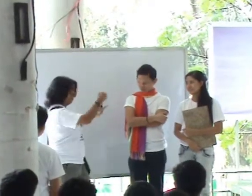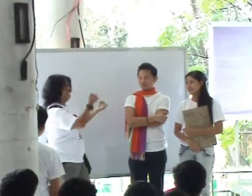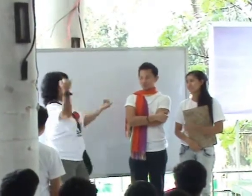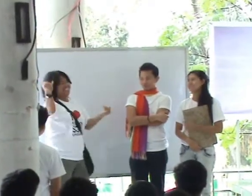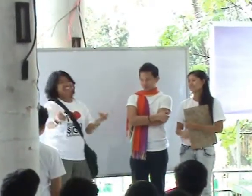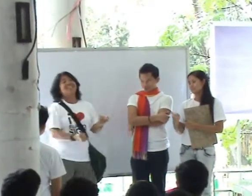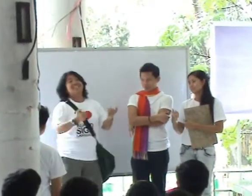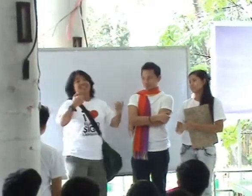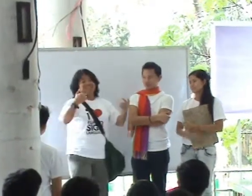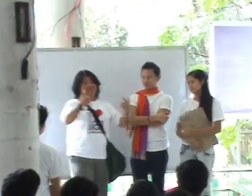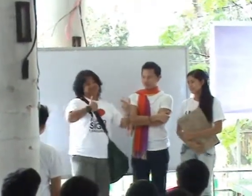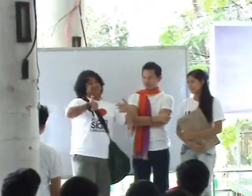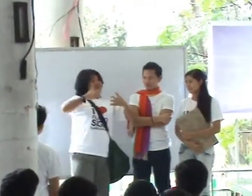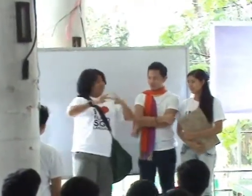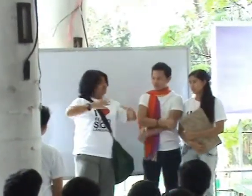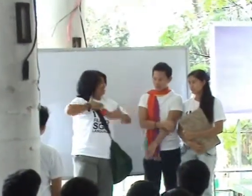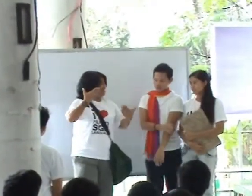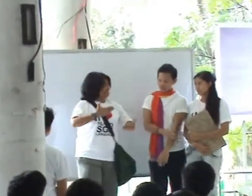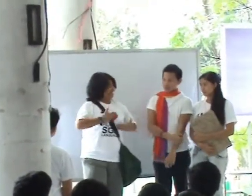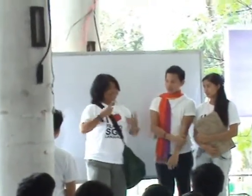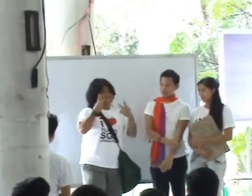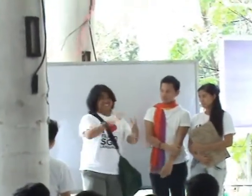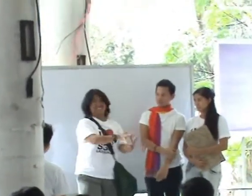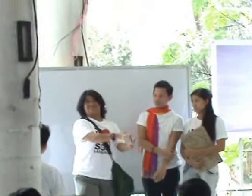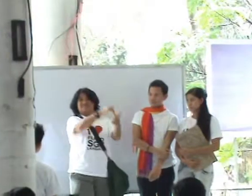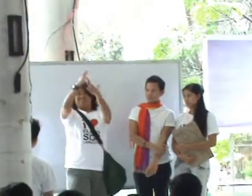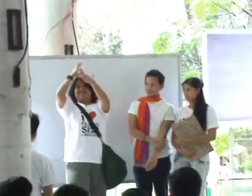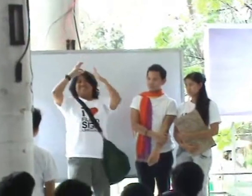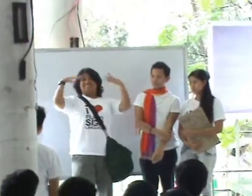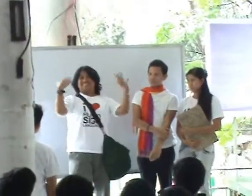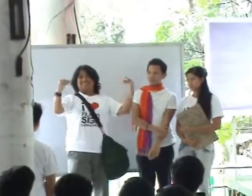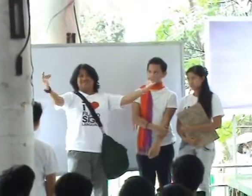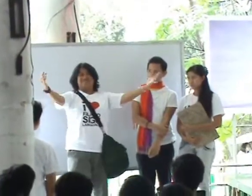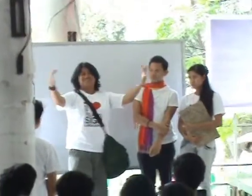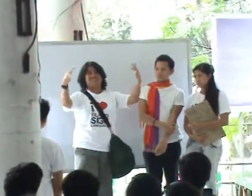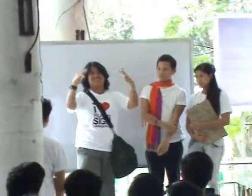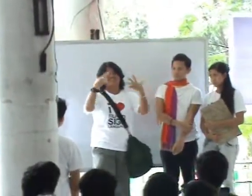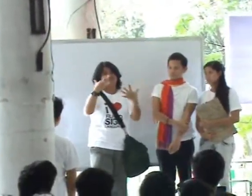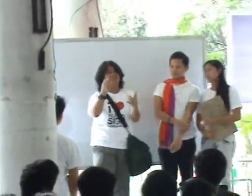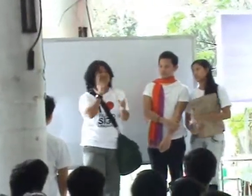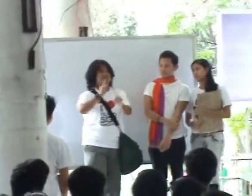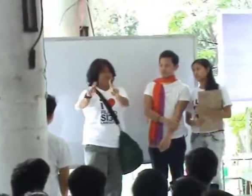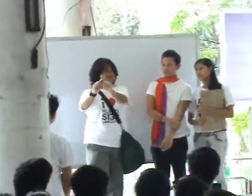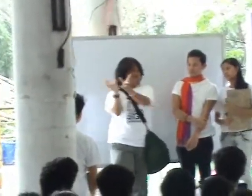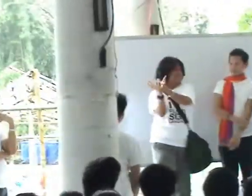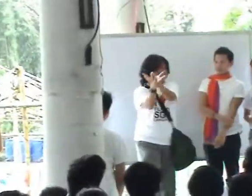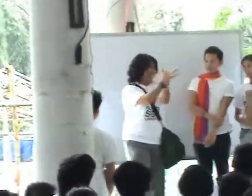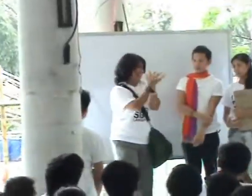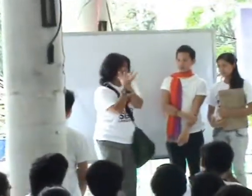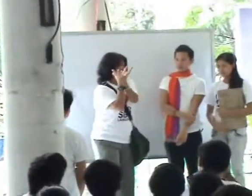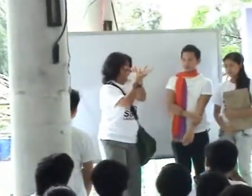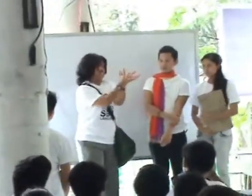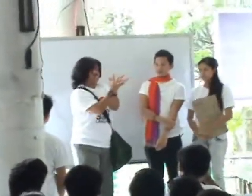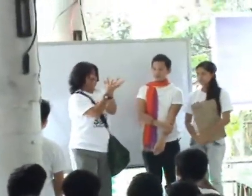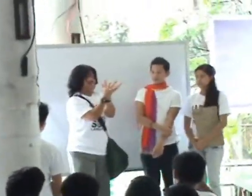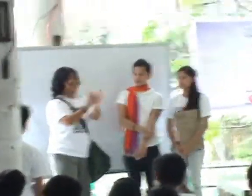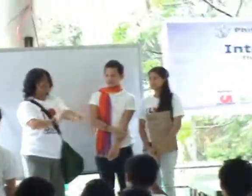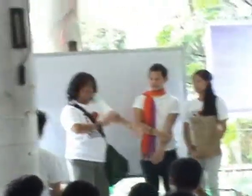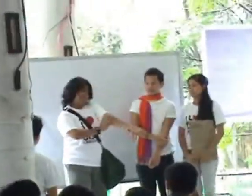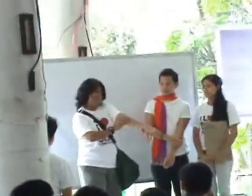Thank you for inviting us. I'm so happy na nandito kami. It's such a special day for us na nandito. The deaf